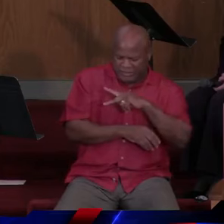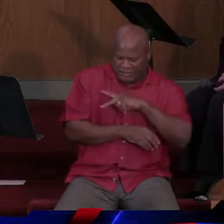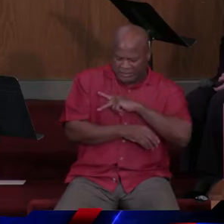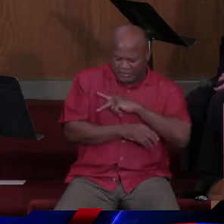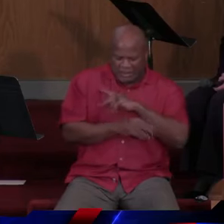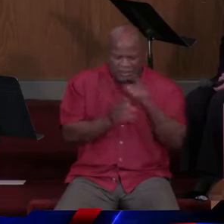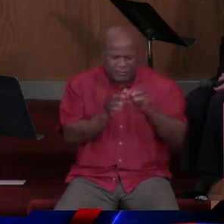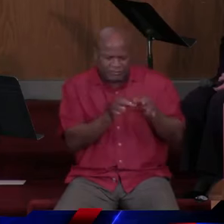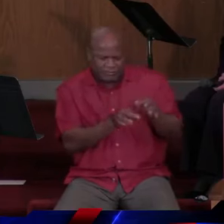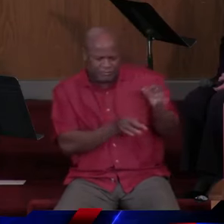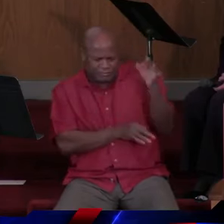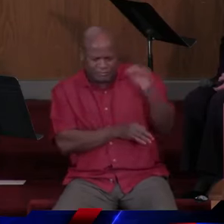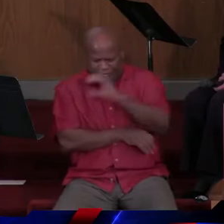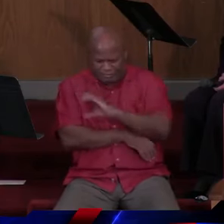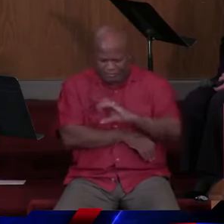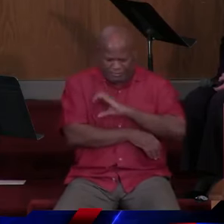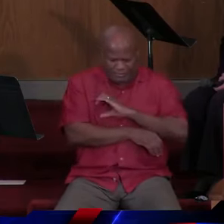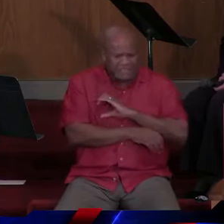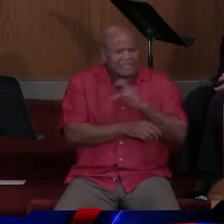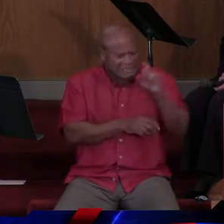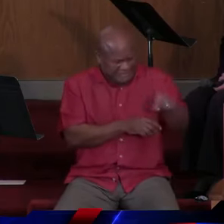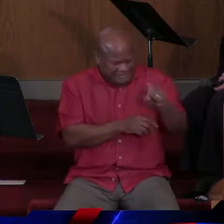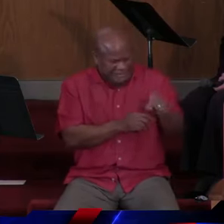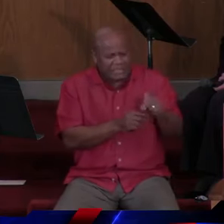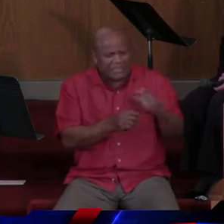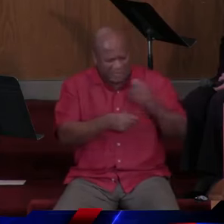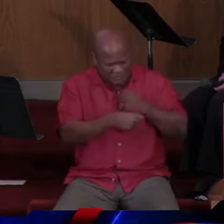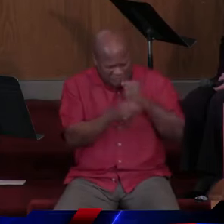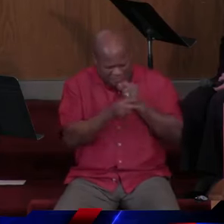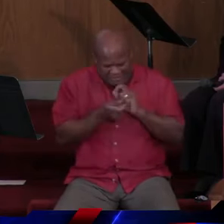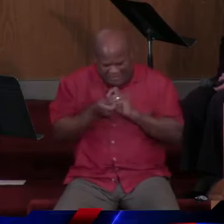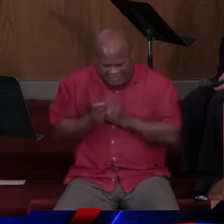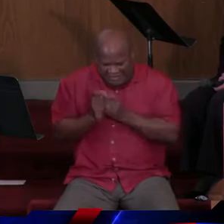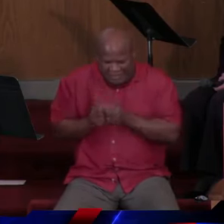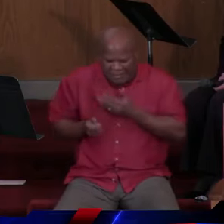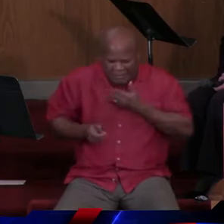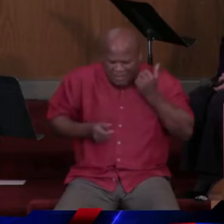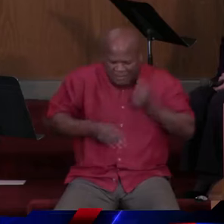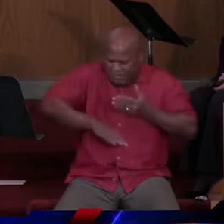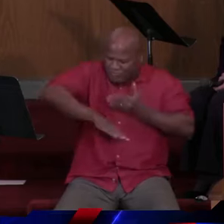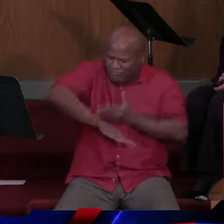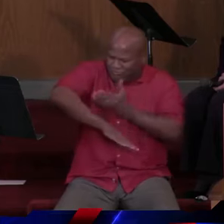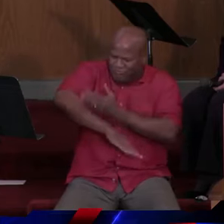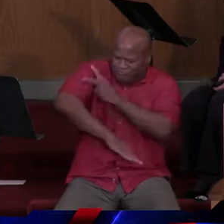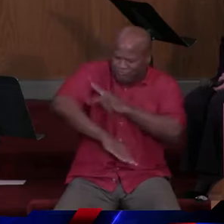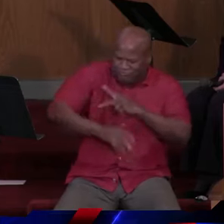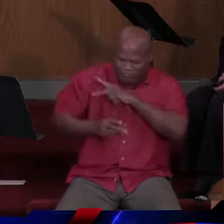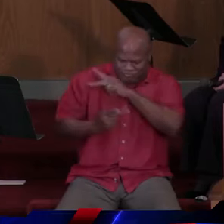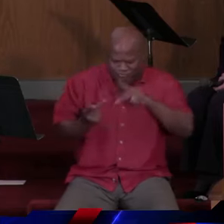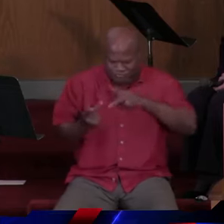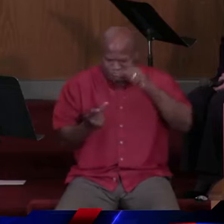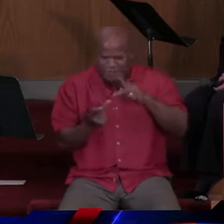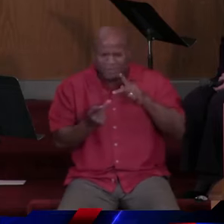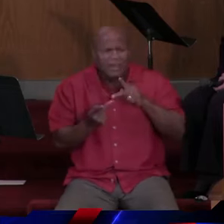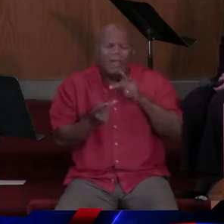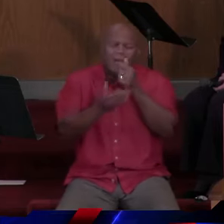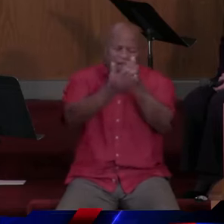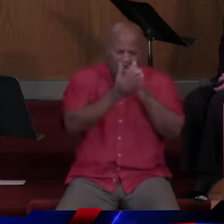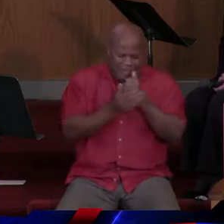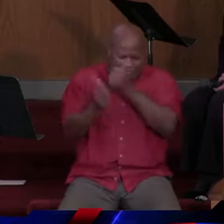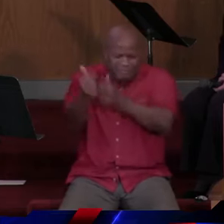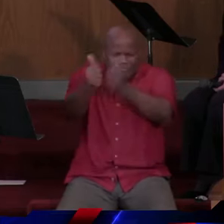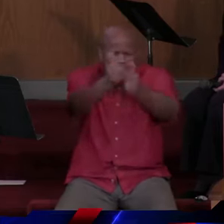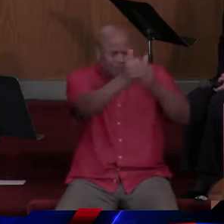our spiritual character needs perfecting, God. We just pray, God, that you would help us, God, to look inside why we're